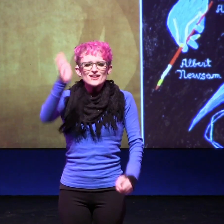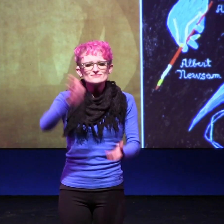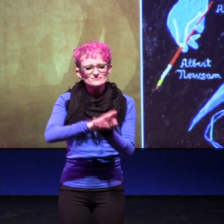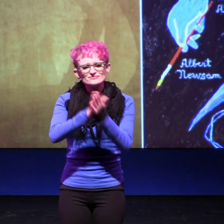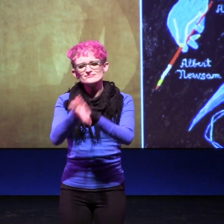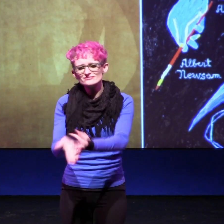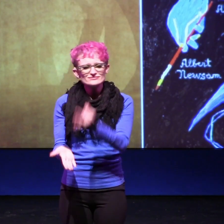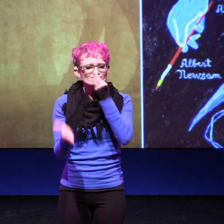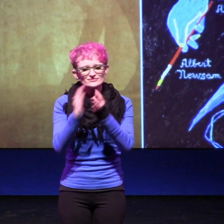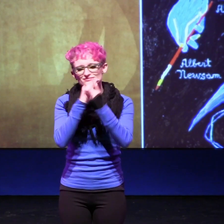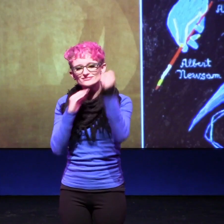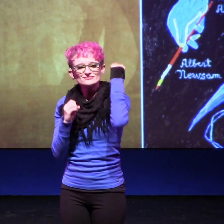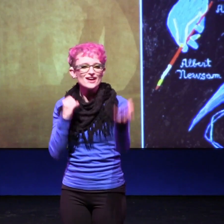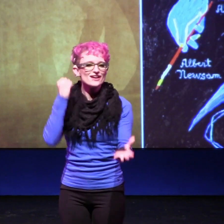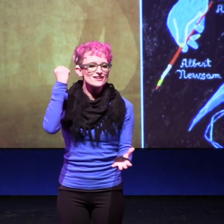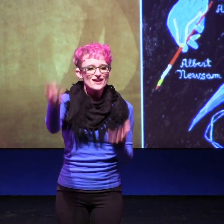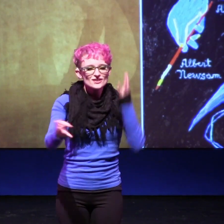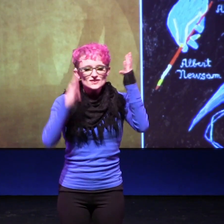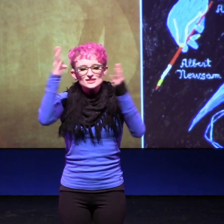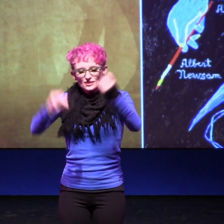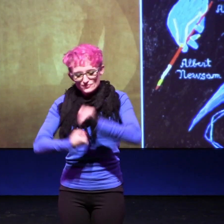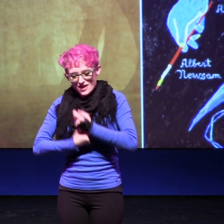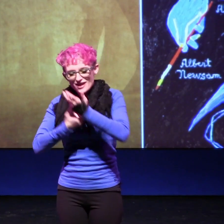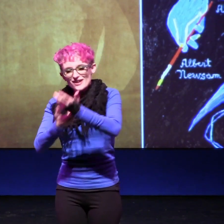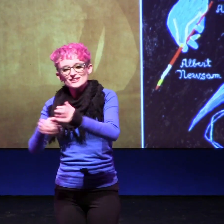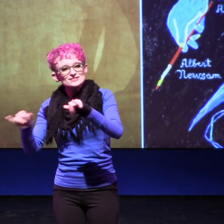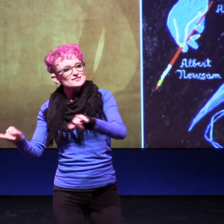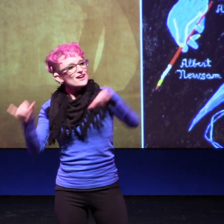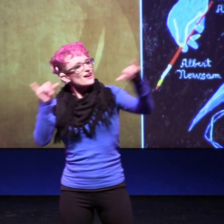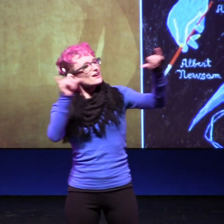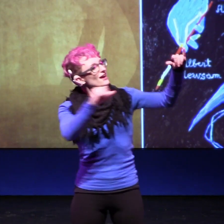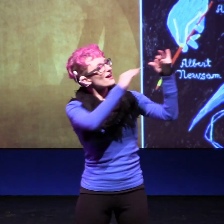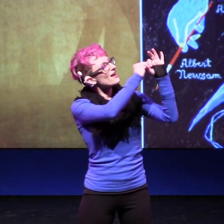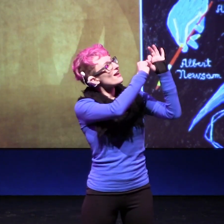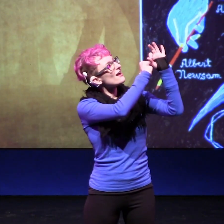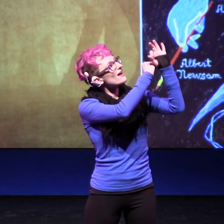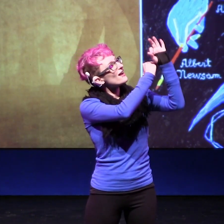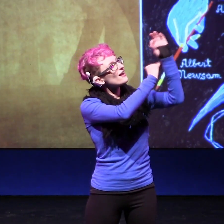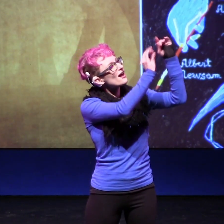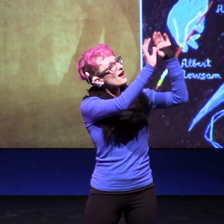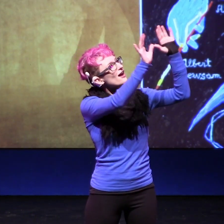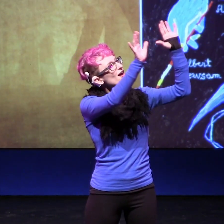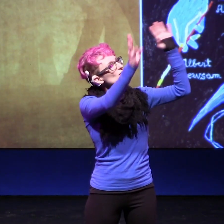I will become a smooth signer and create poetry like daybreak from long ago.